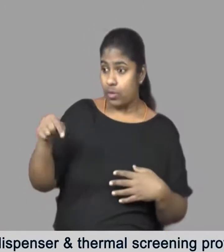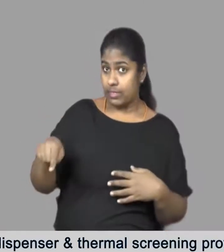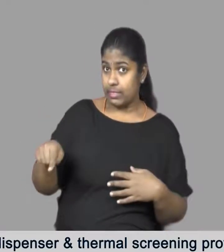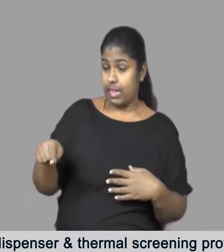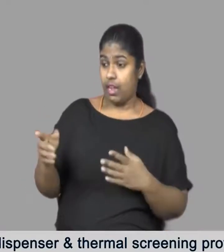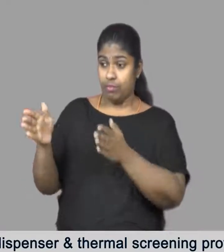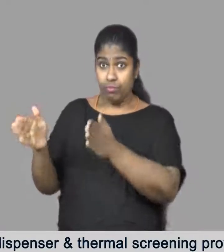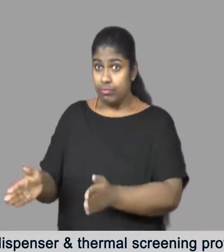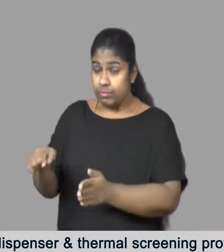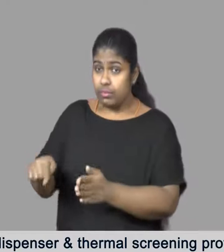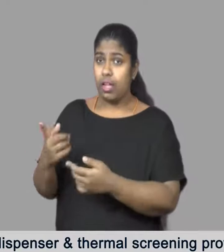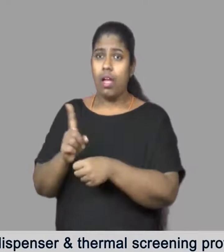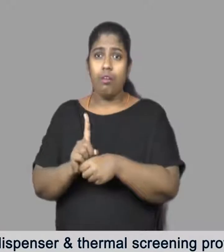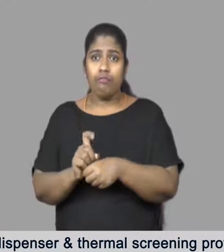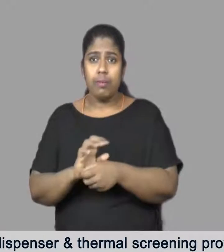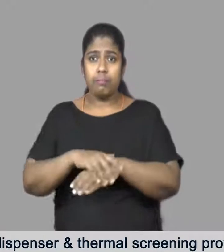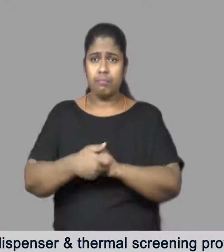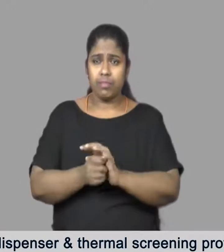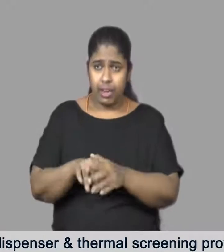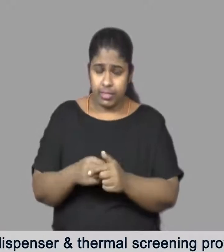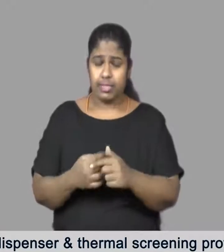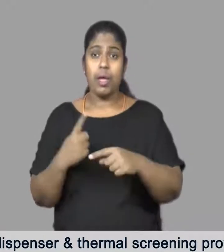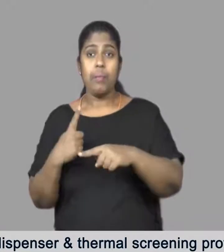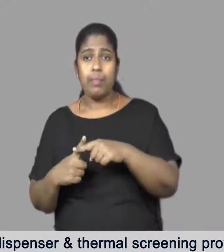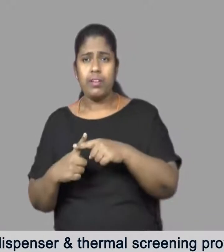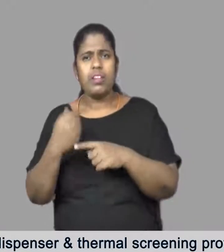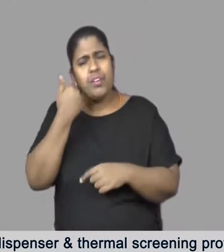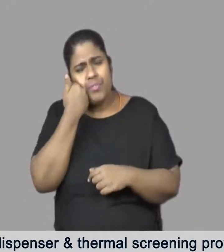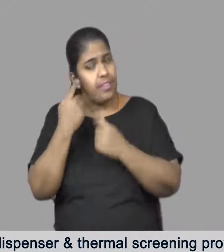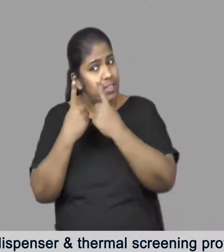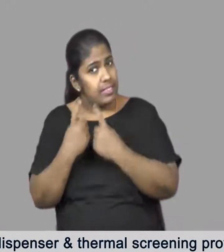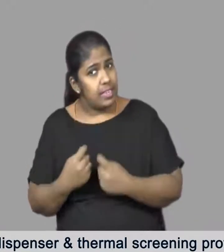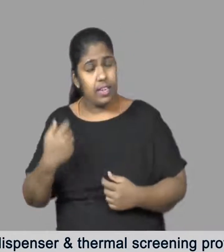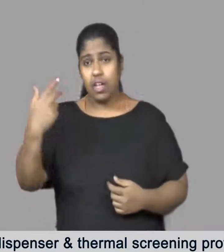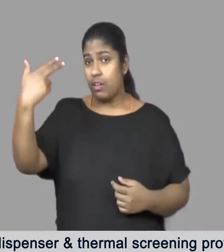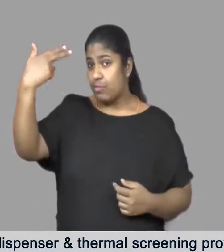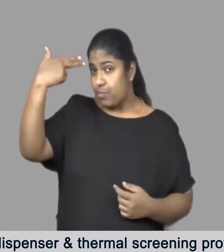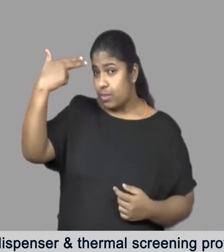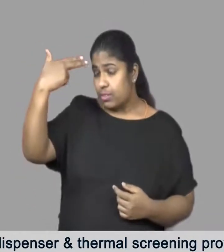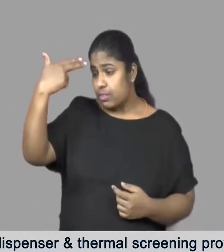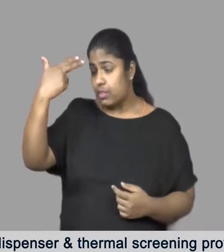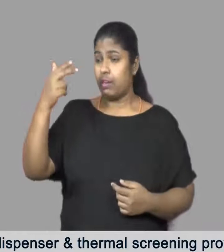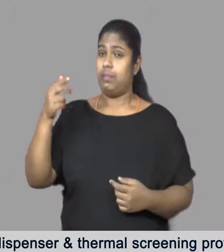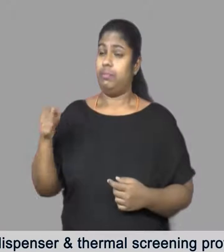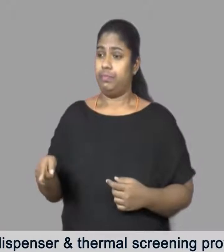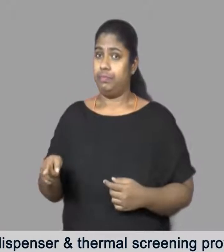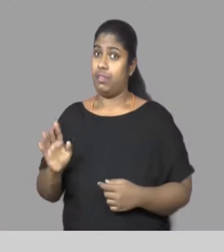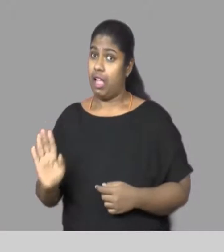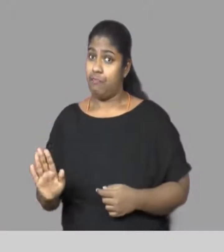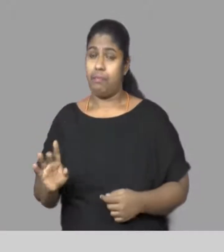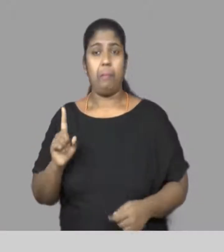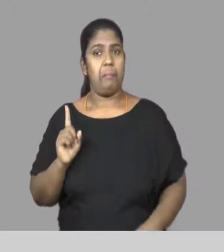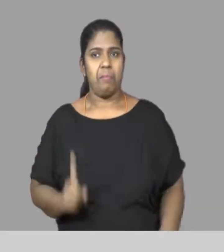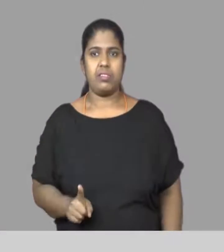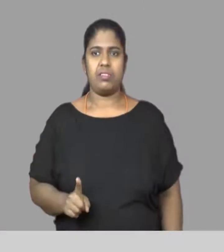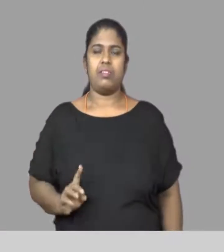Entrance to have mandatory sanitizer dispenser and thermal screening provisions.